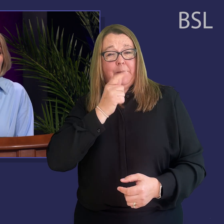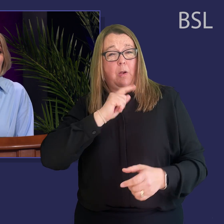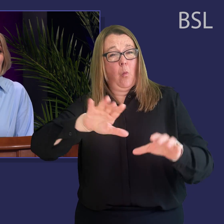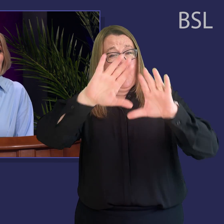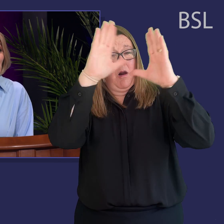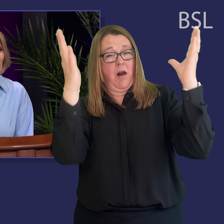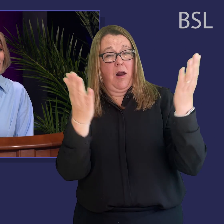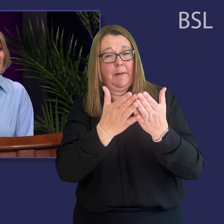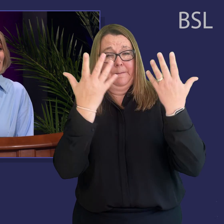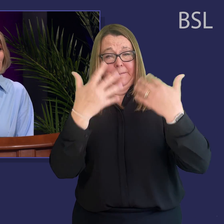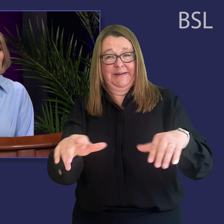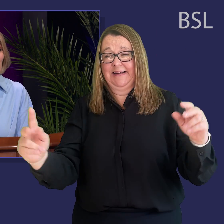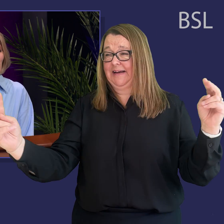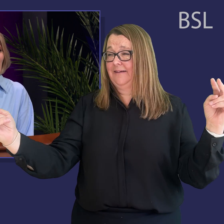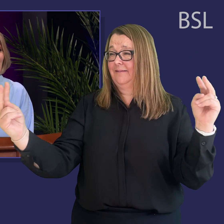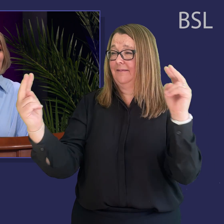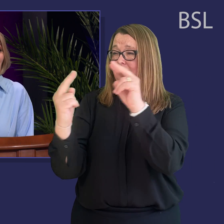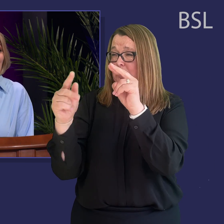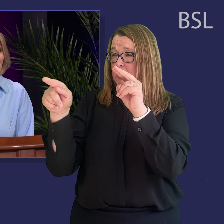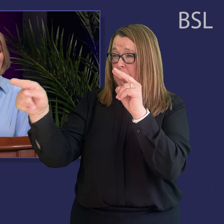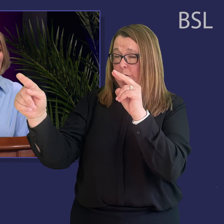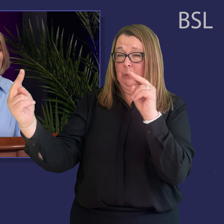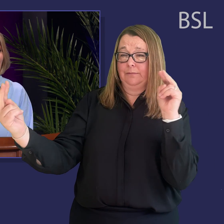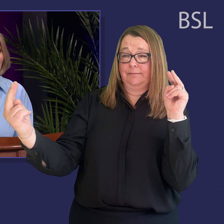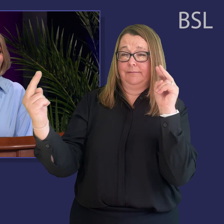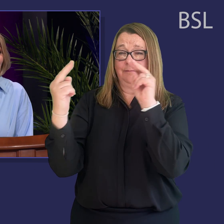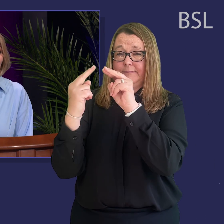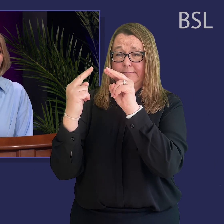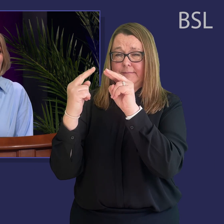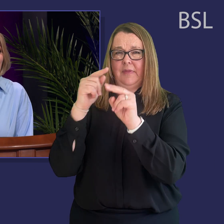world, members of His church and friends, and